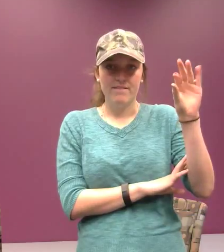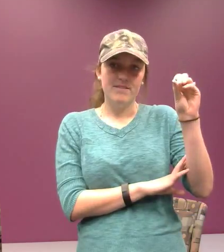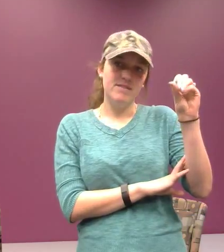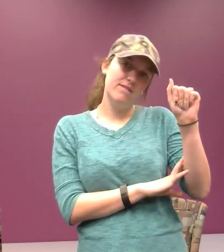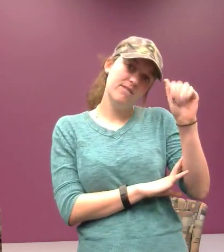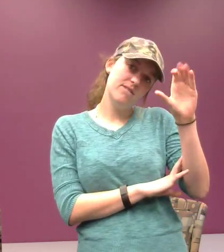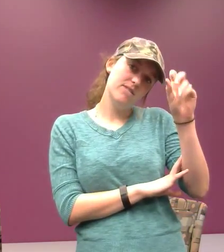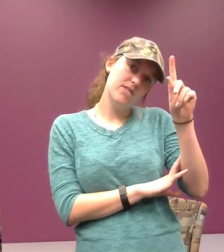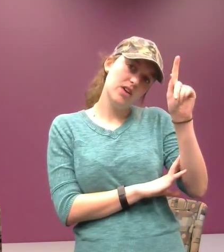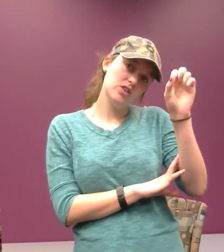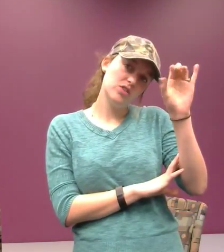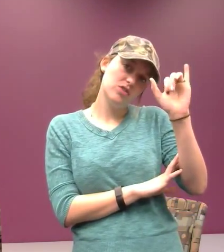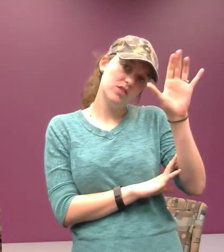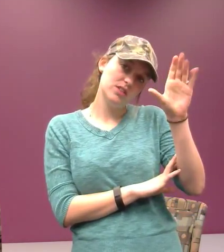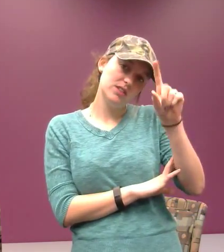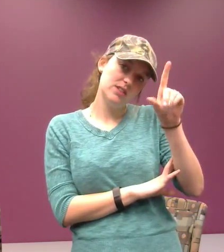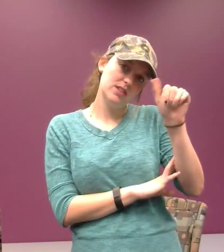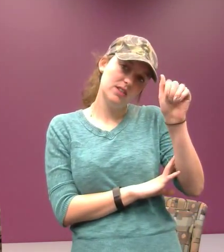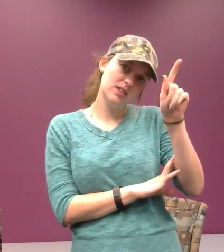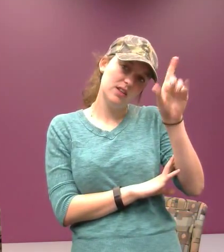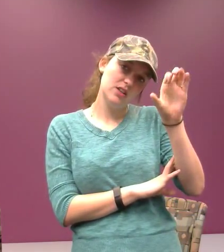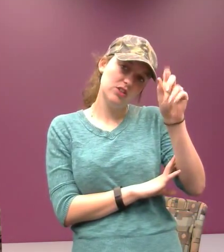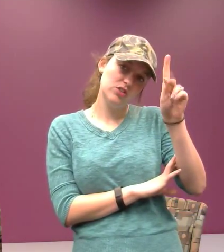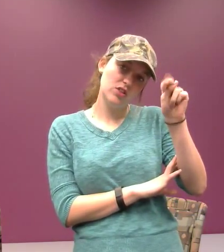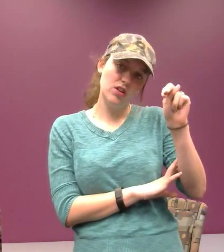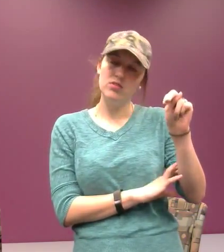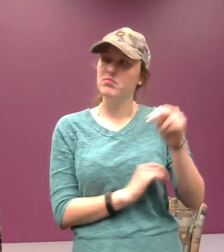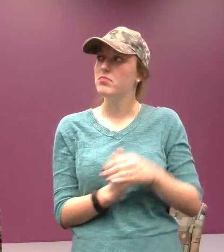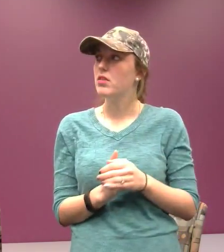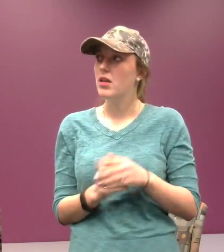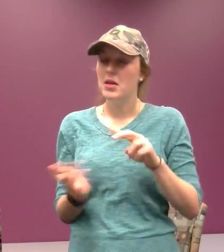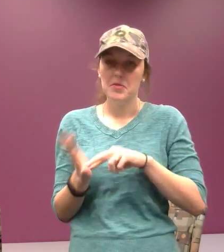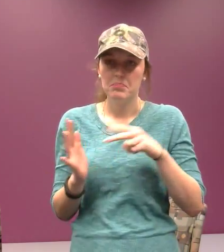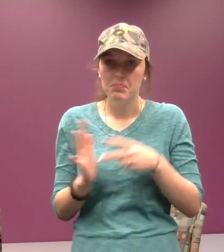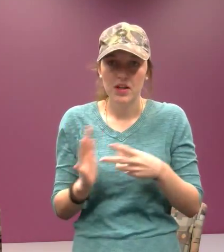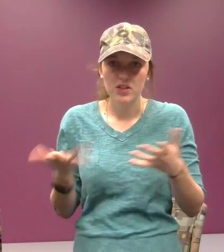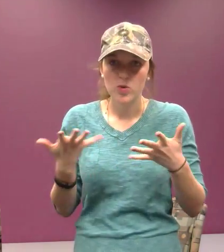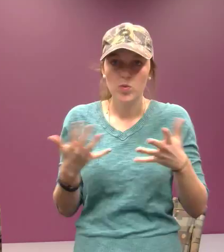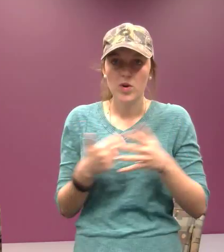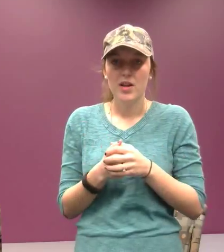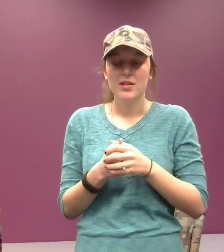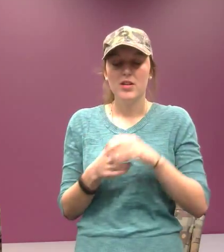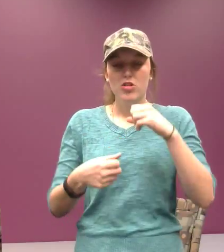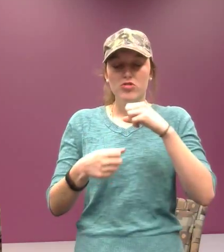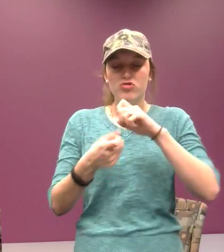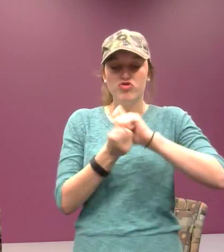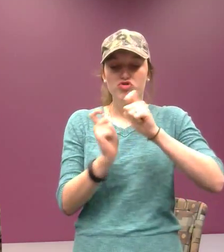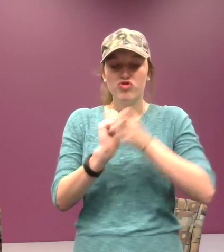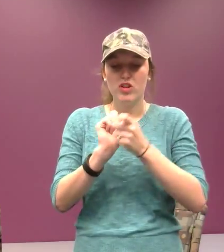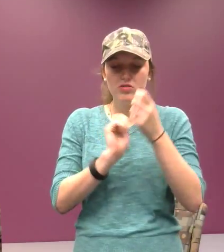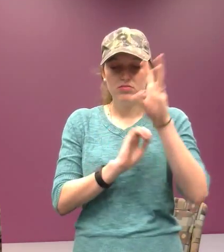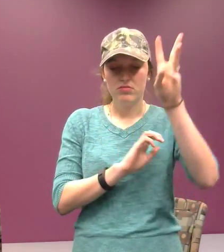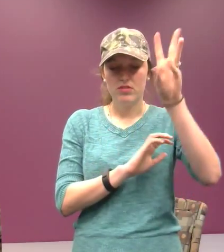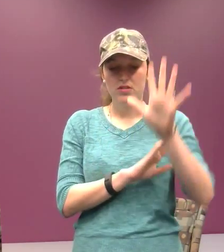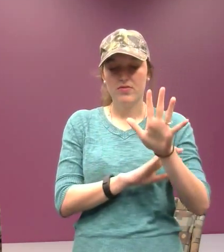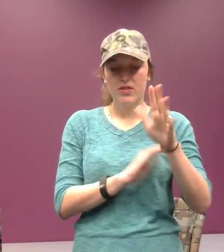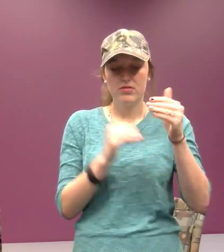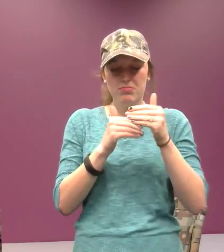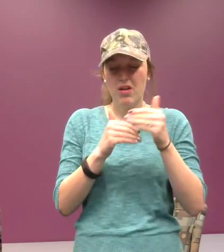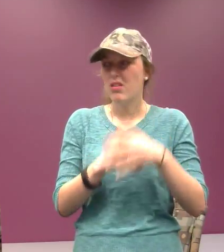means is take it down to the smallest numbers you can use to write out multiplication on. So 6 would become